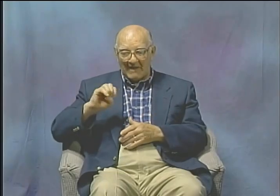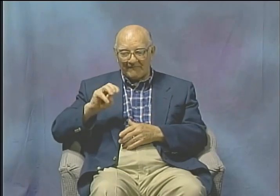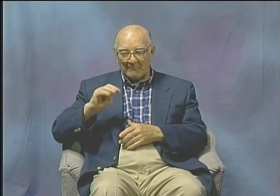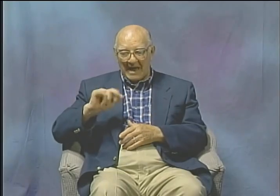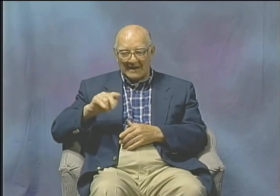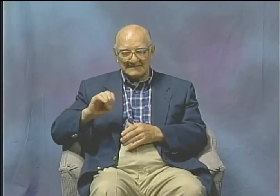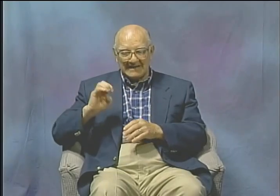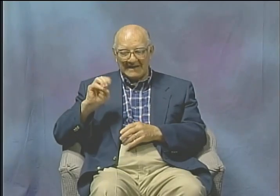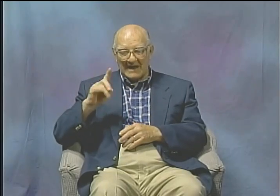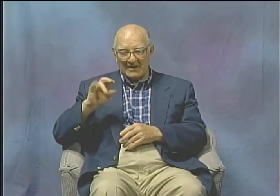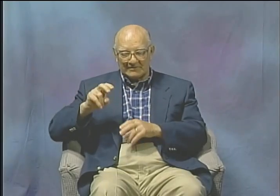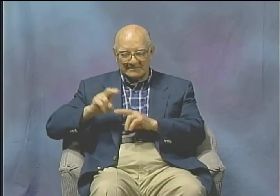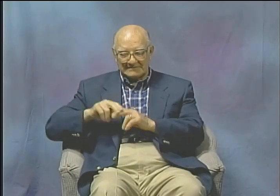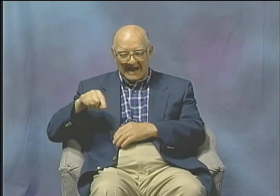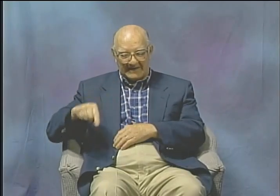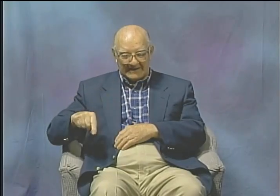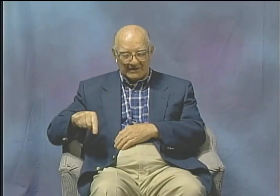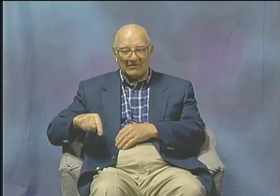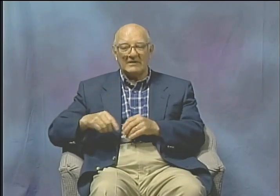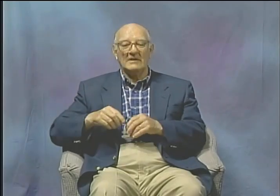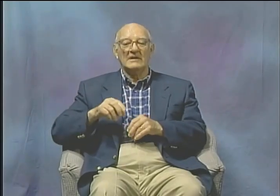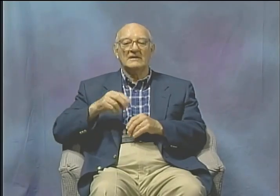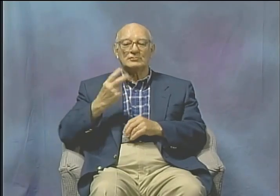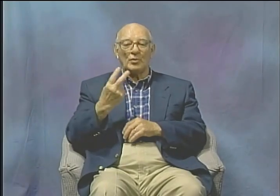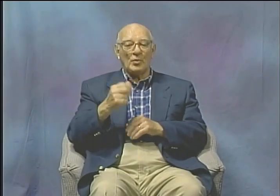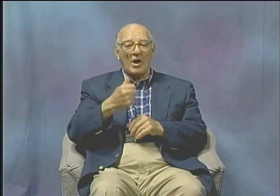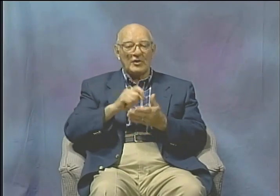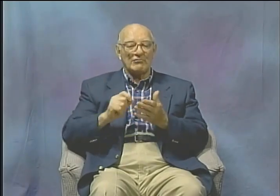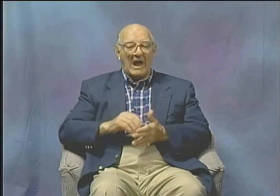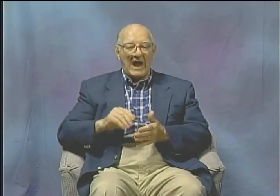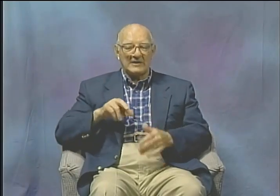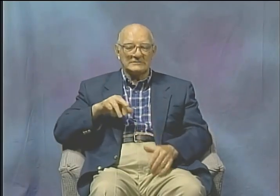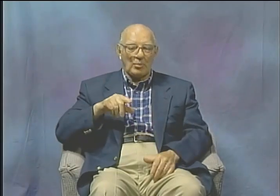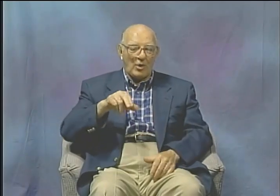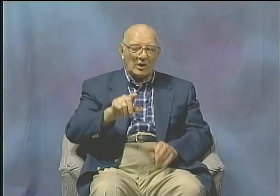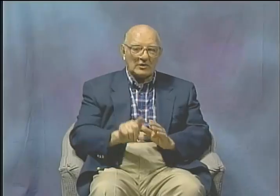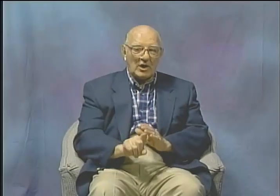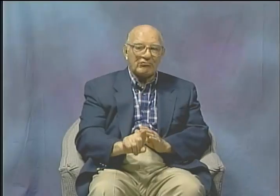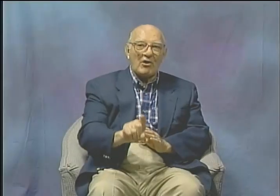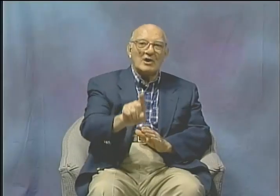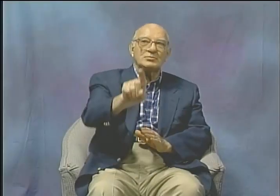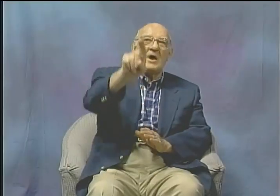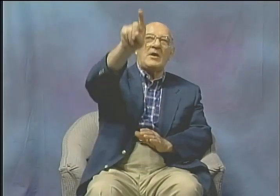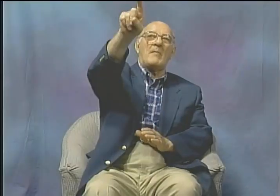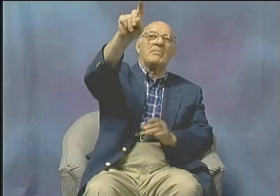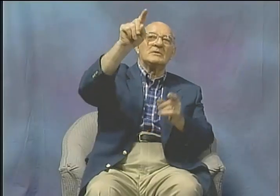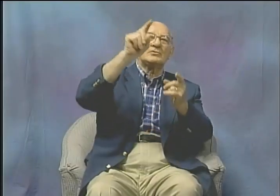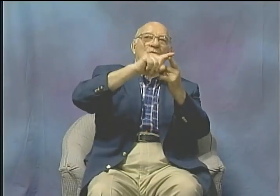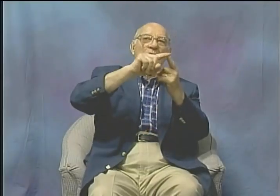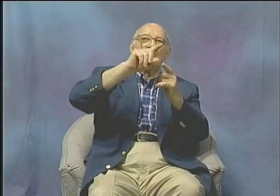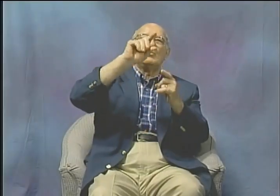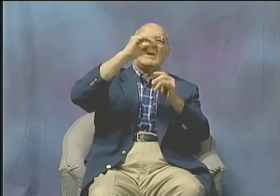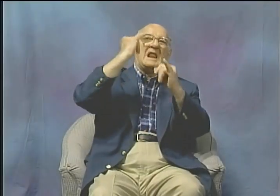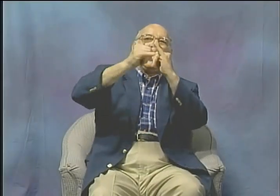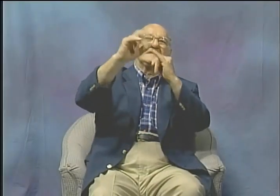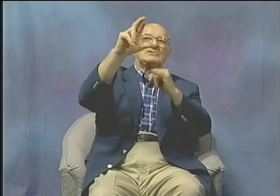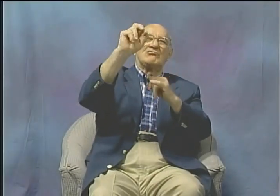Life magazine editor sat here. Two other riders walked across, one up to last